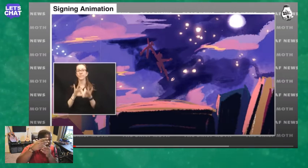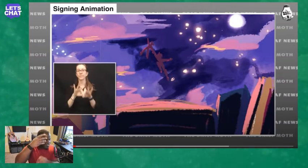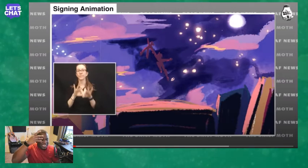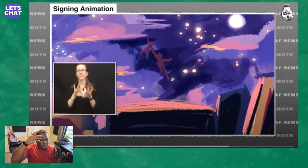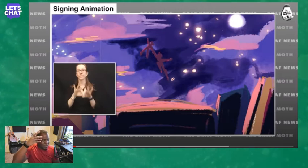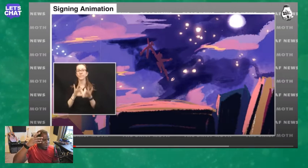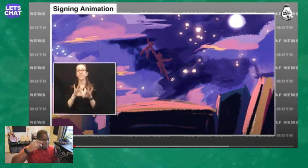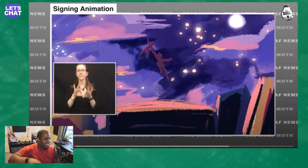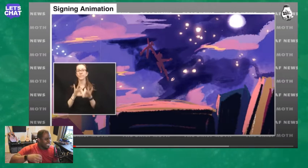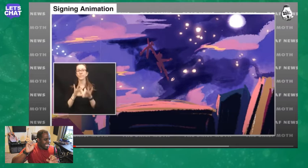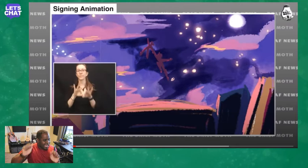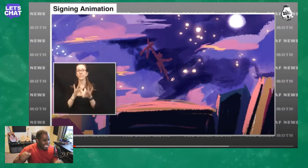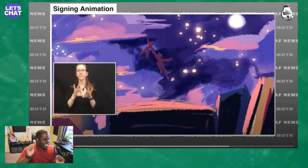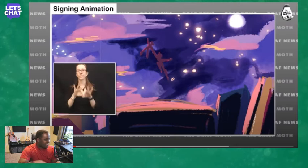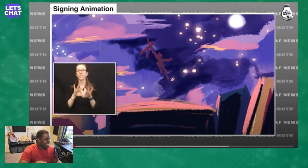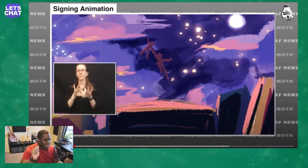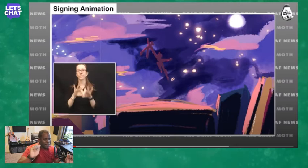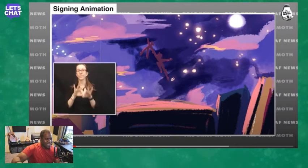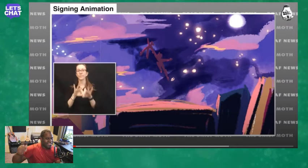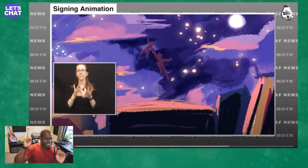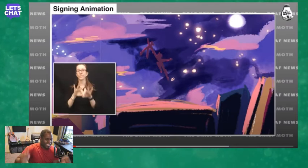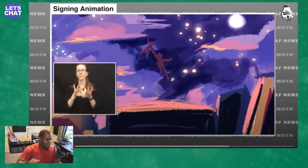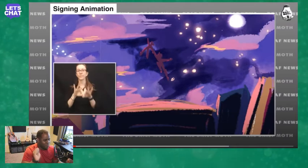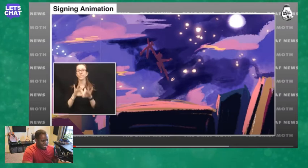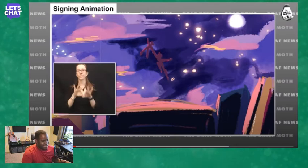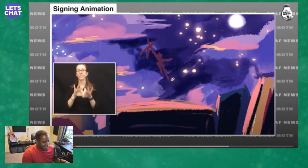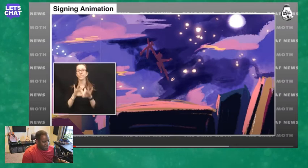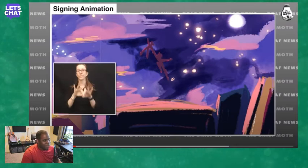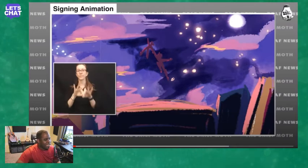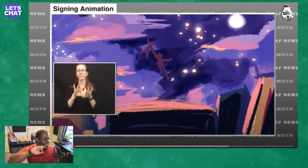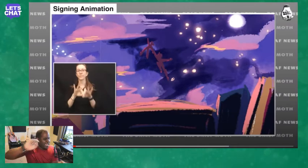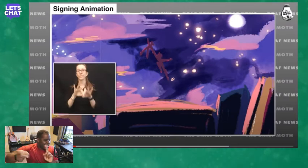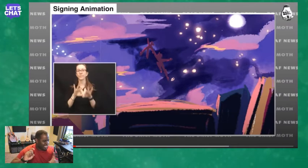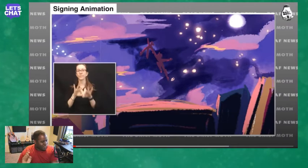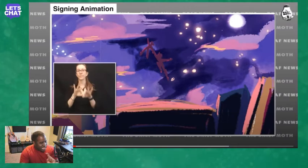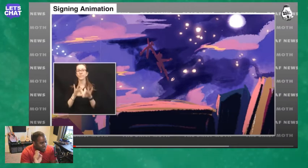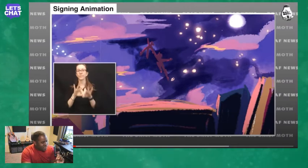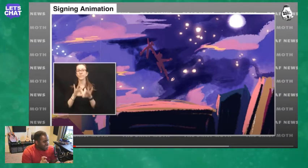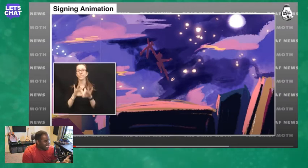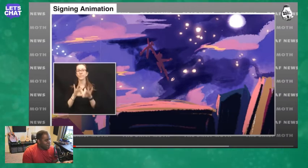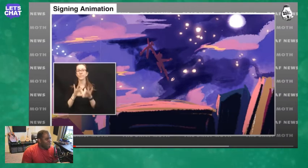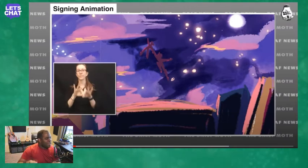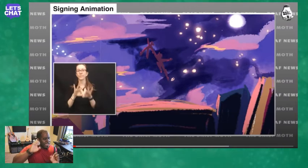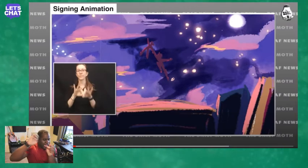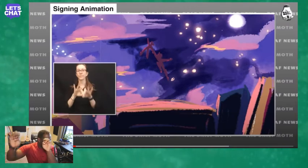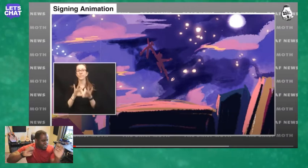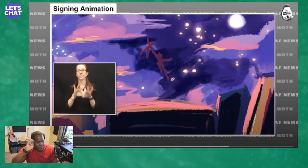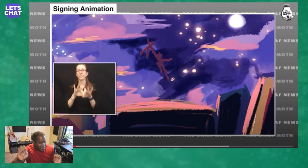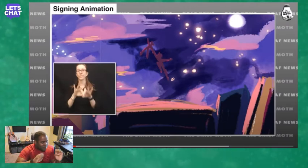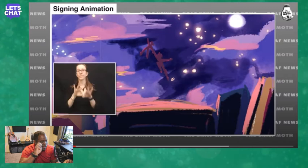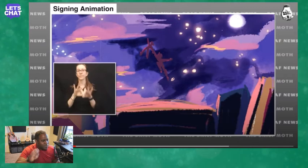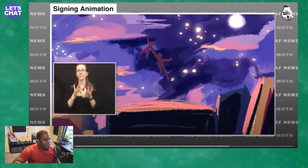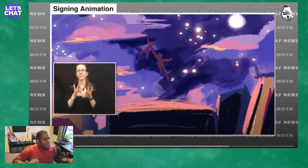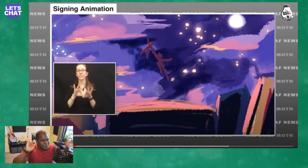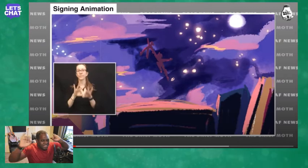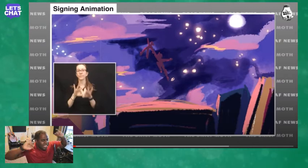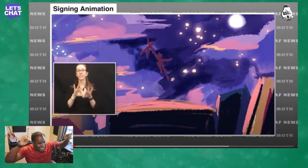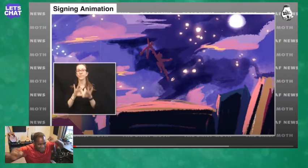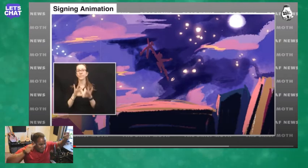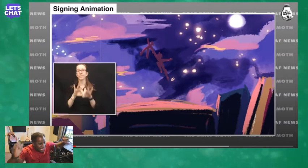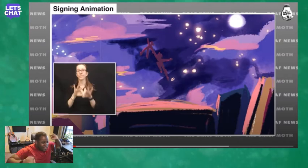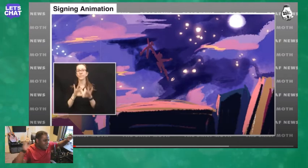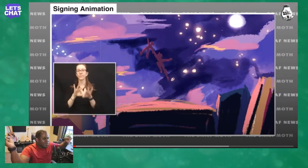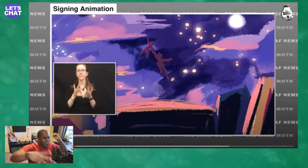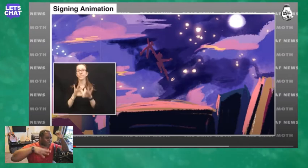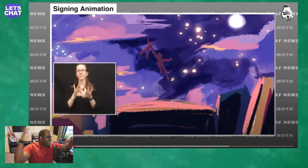the list of possibilities just keep going. And I basically can keep doing anything I want. I can change anything I want. I can experiment as much as I want. I